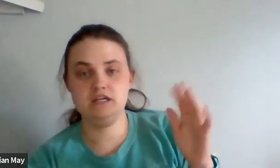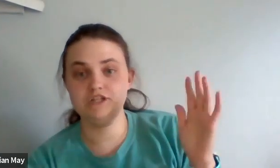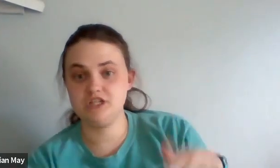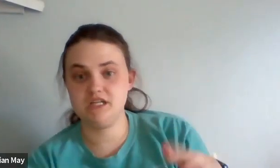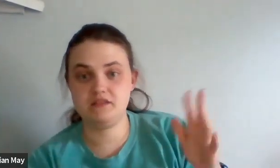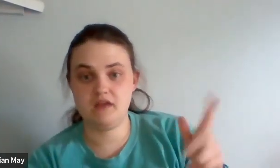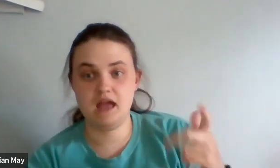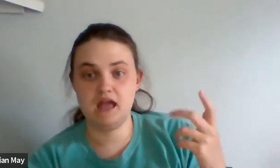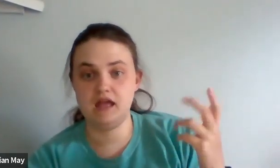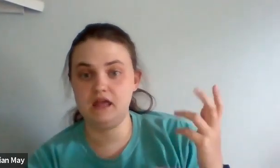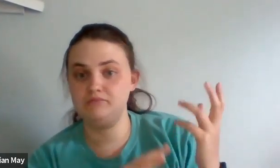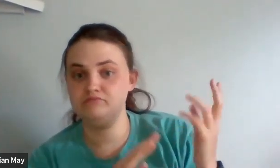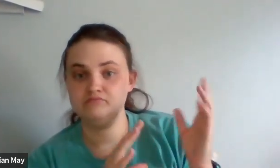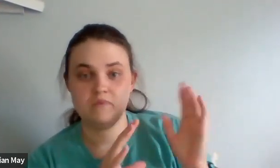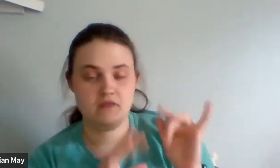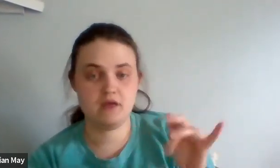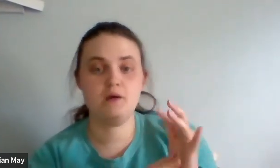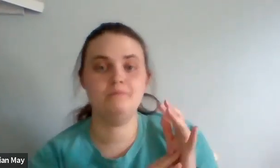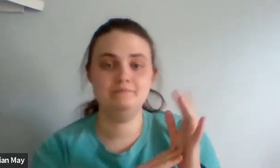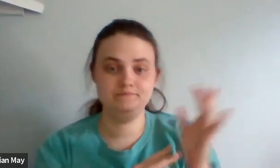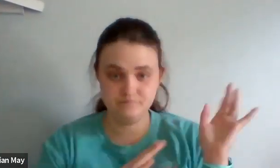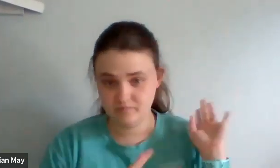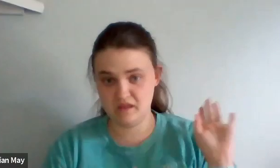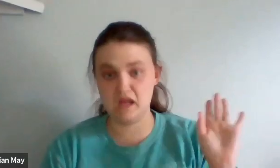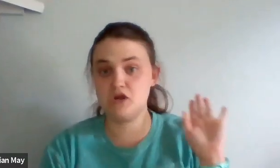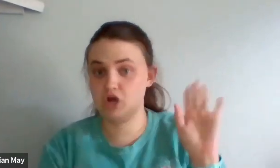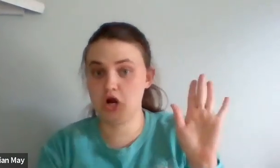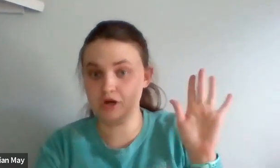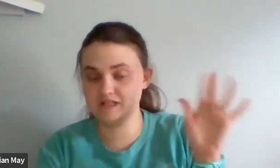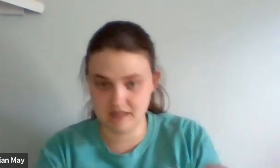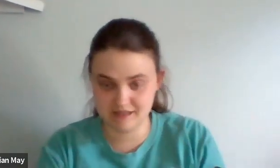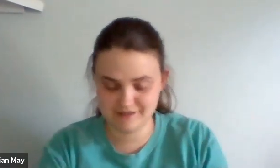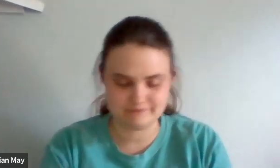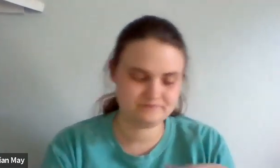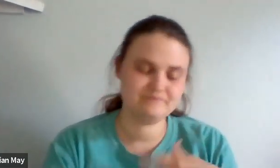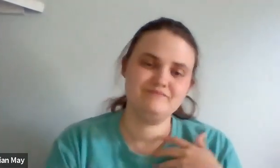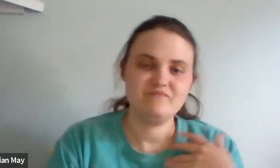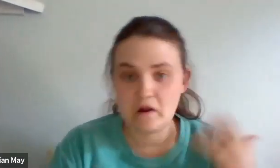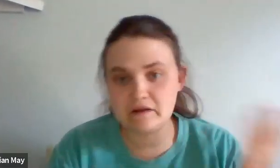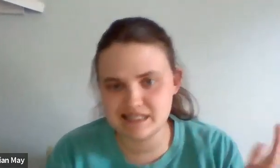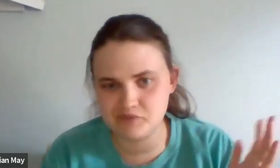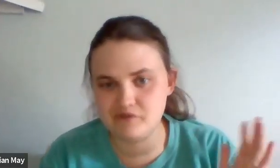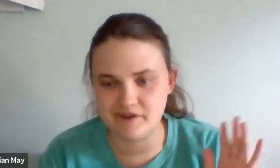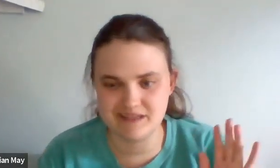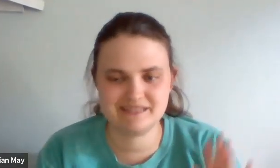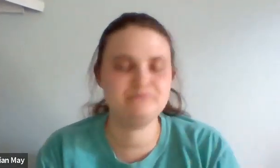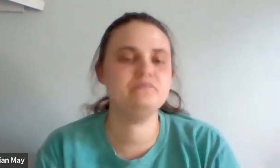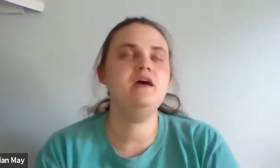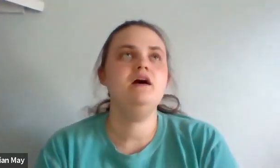he, she, they, them, theirs, hers, his. Very simple and very easy.